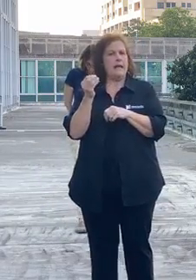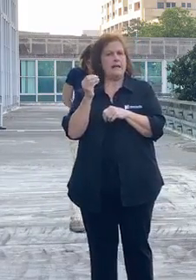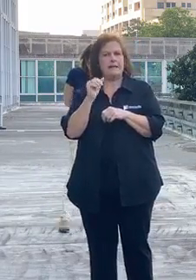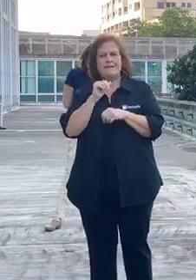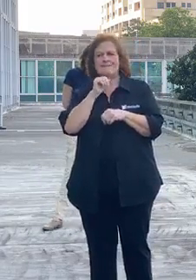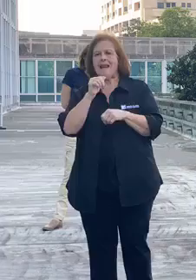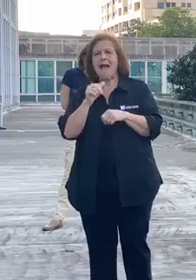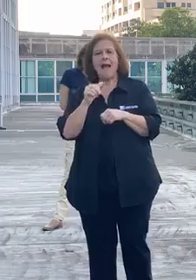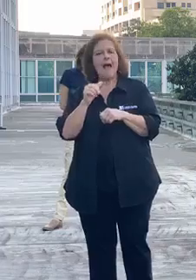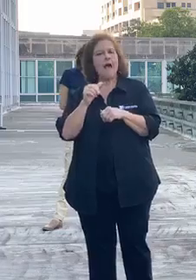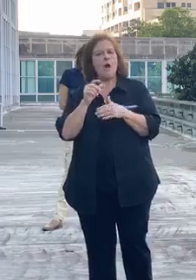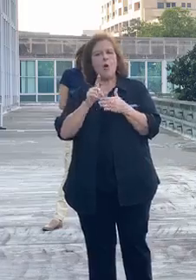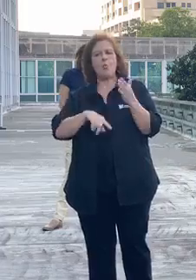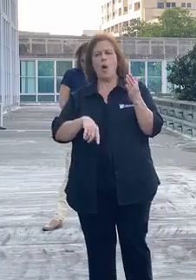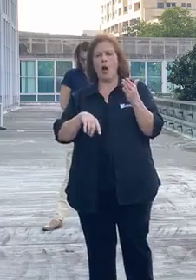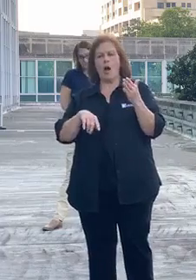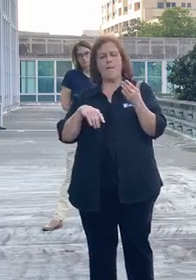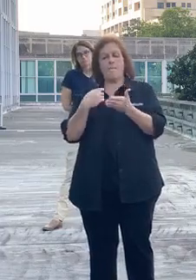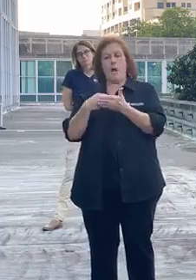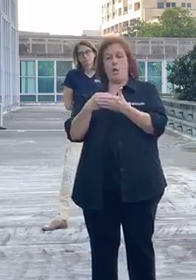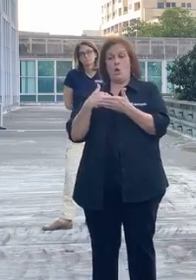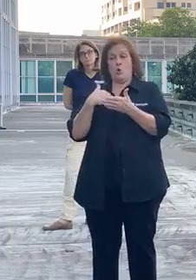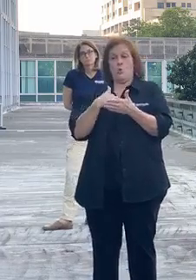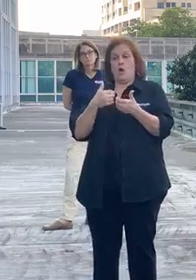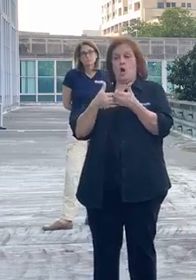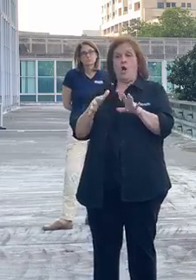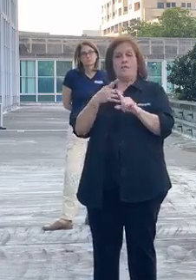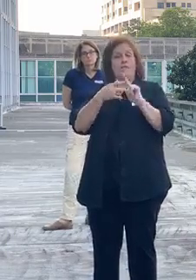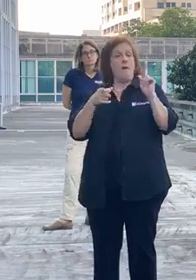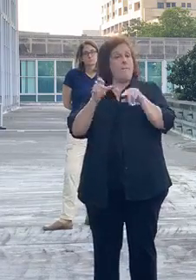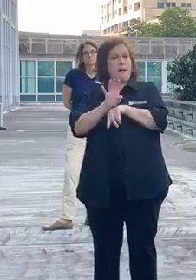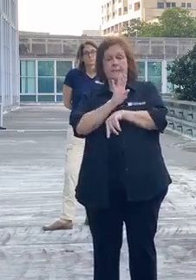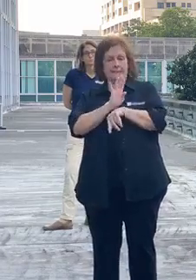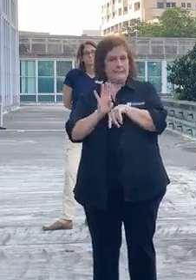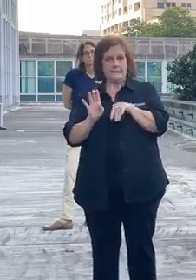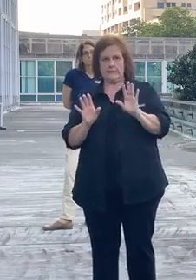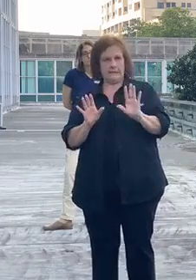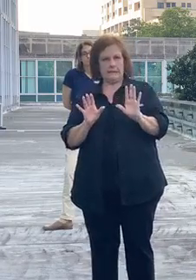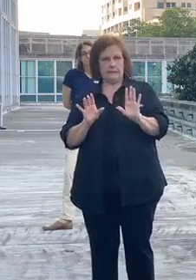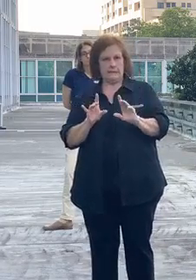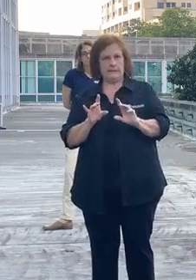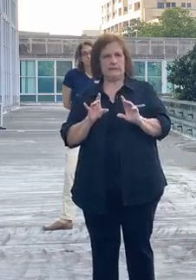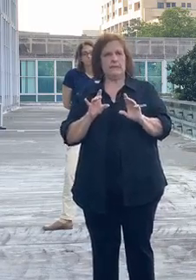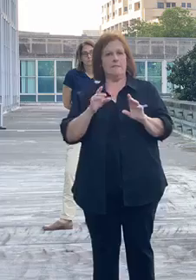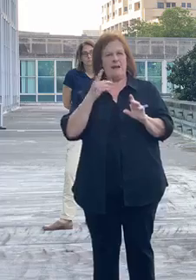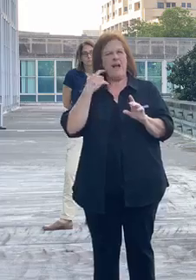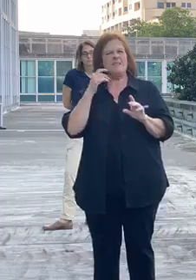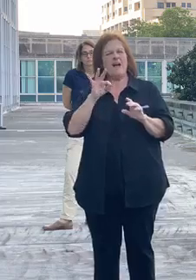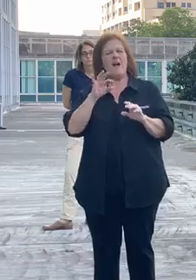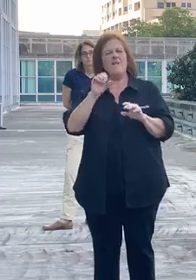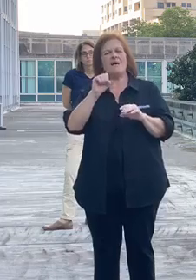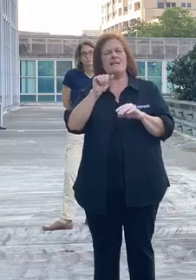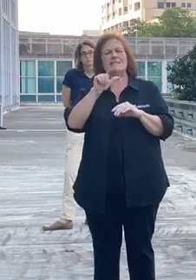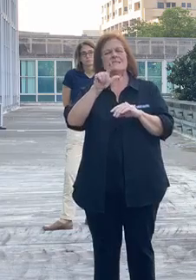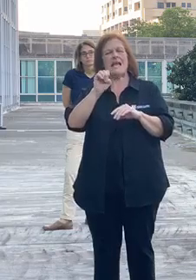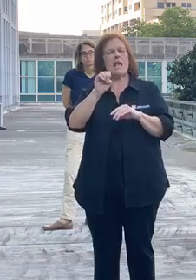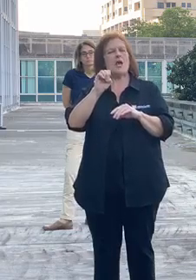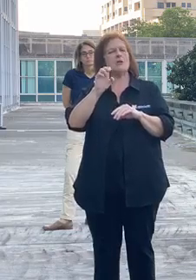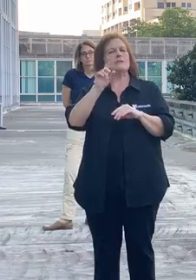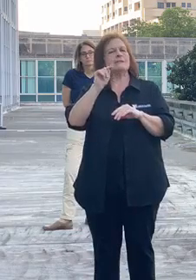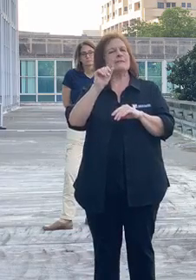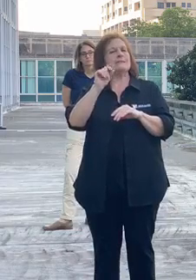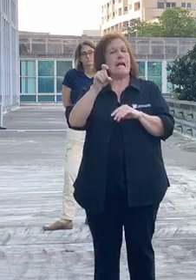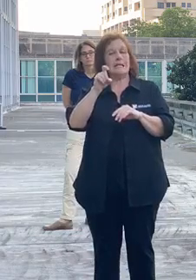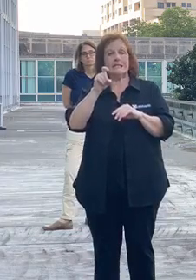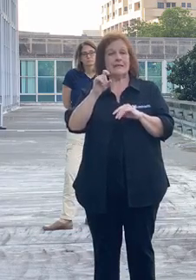the losses, right, to businesses, the losses to the city of New Orleans due to sales tax and the like. And